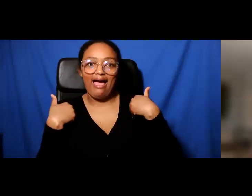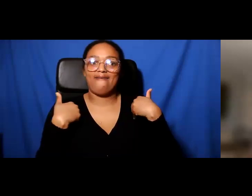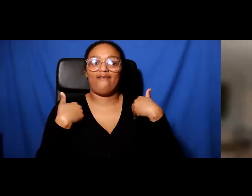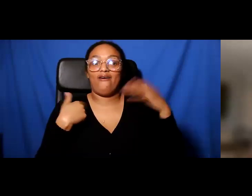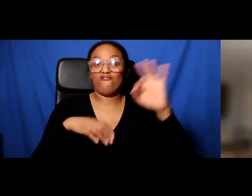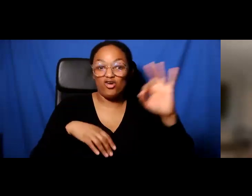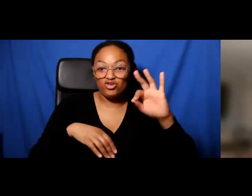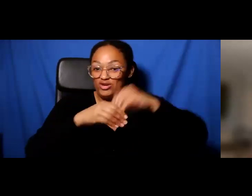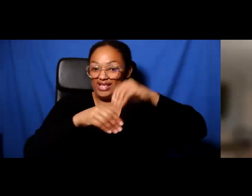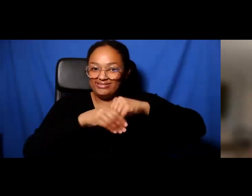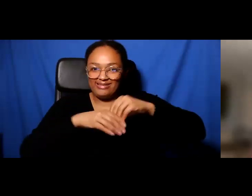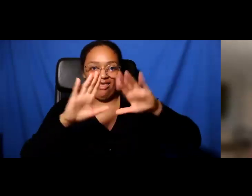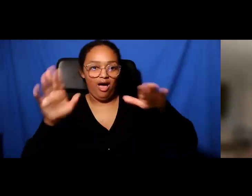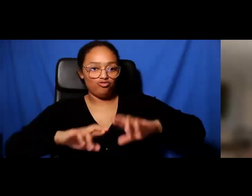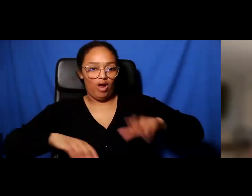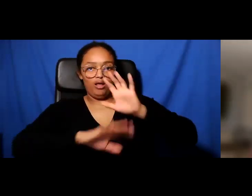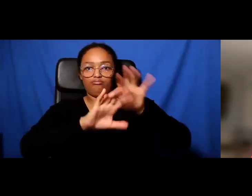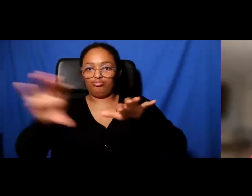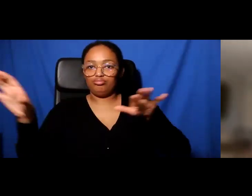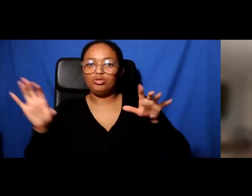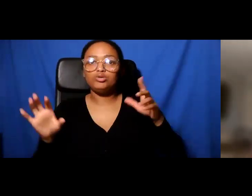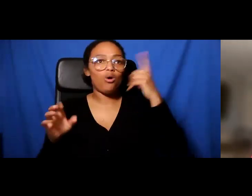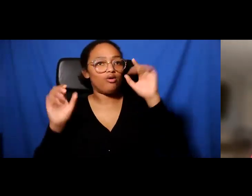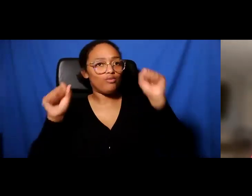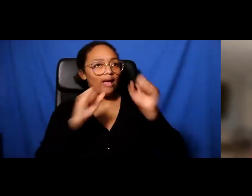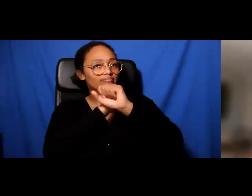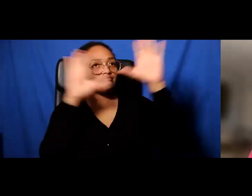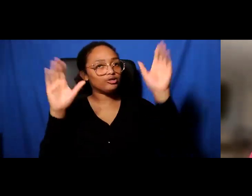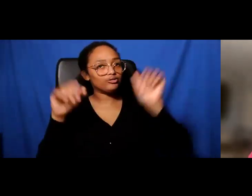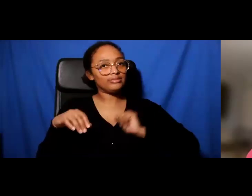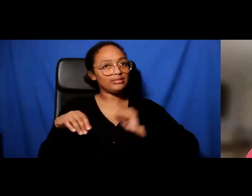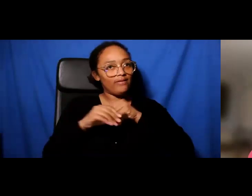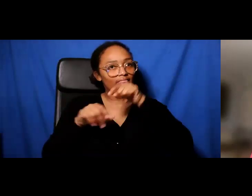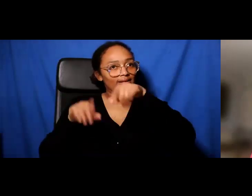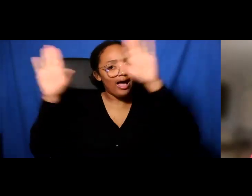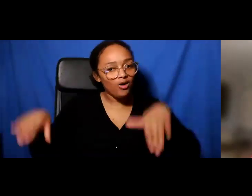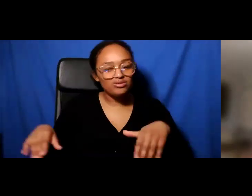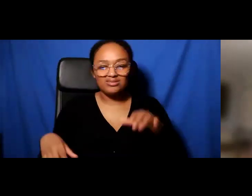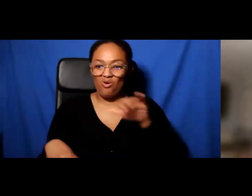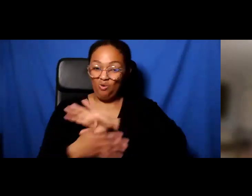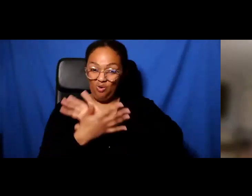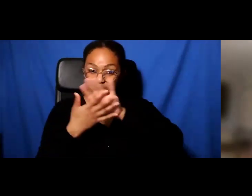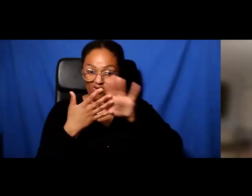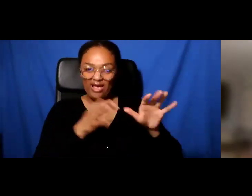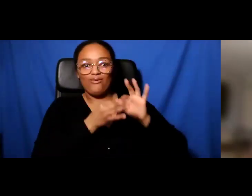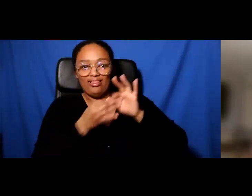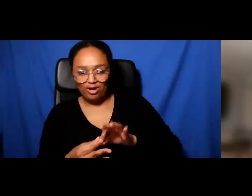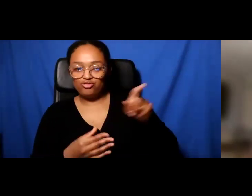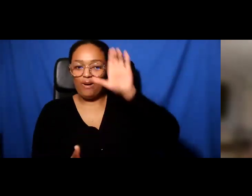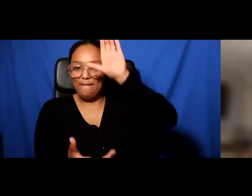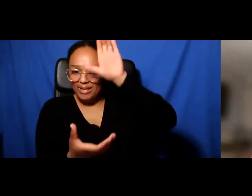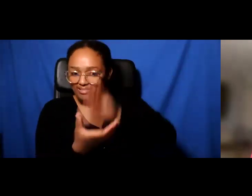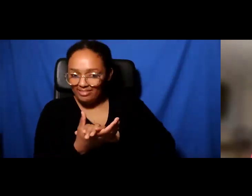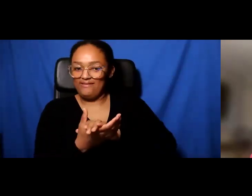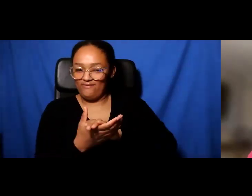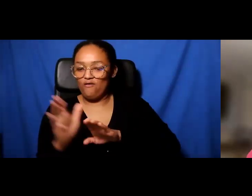at home. It's warm, it's cozy. These are all belief formation experiences that people have to do to make us buy.